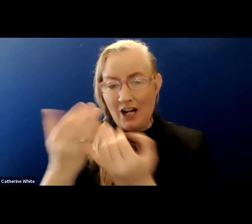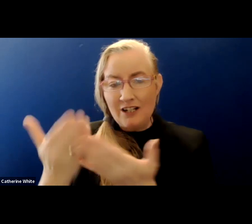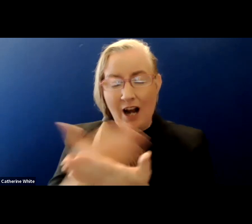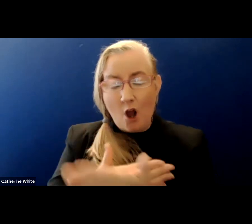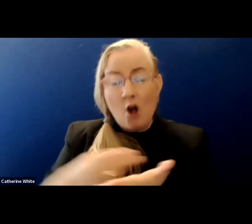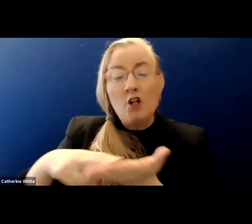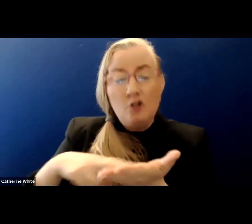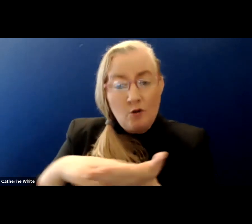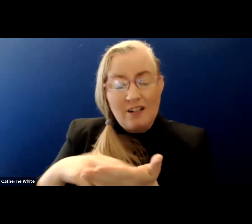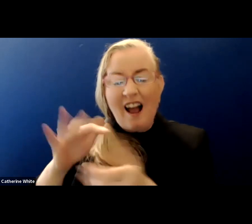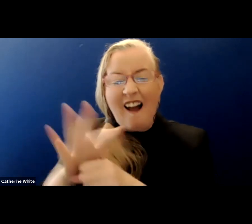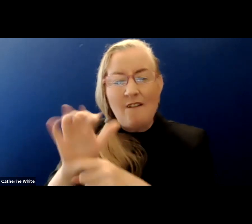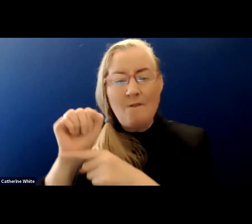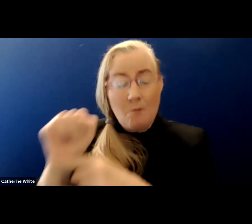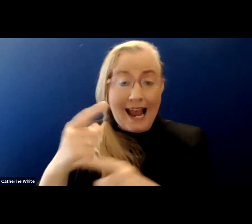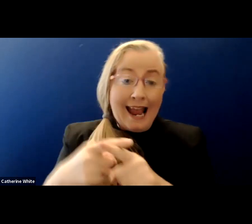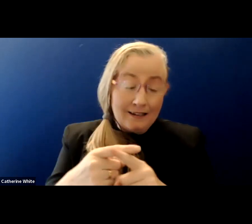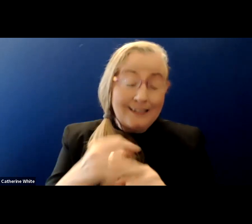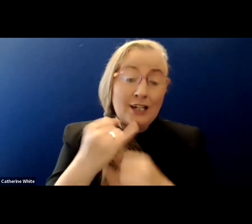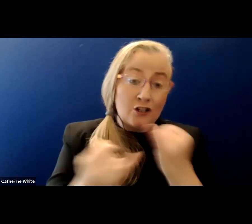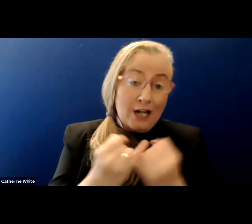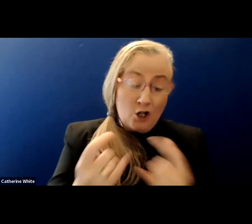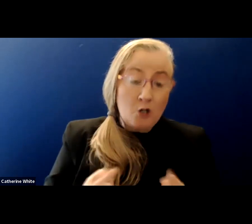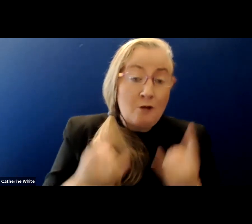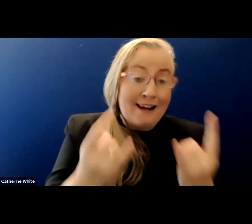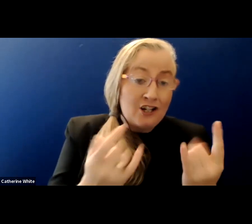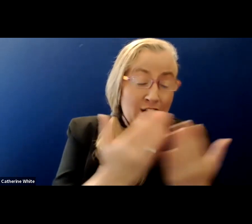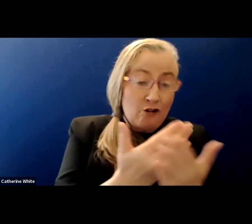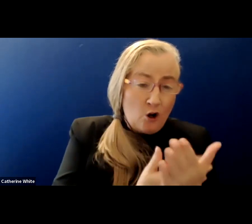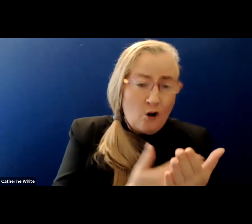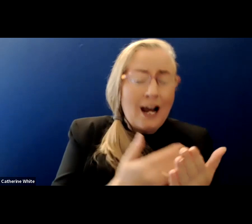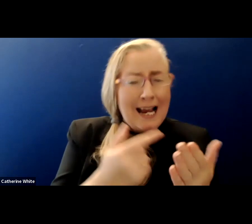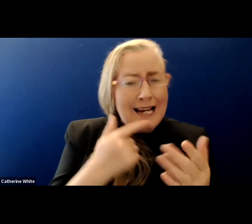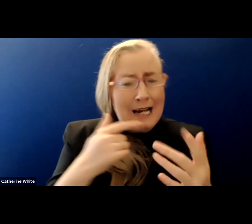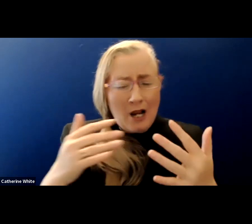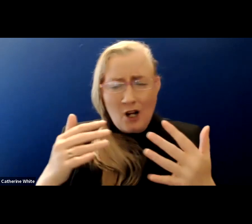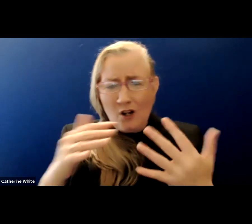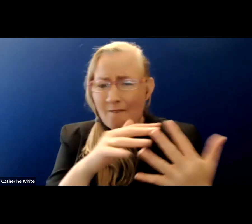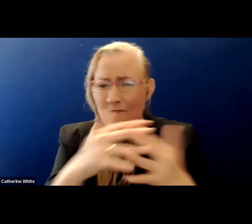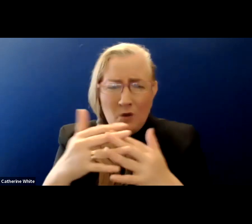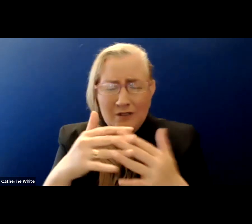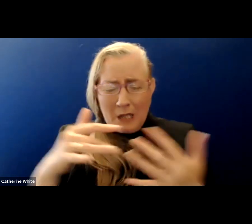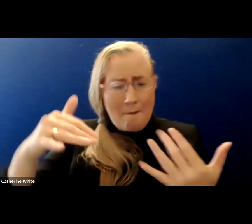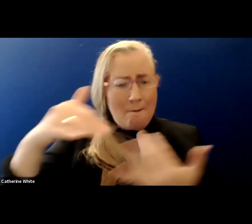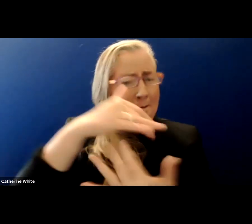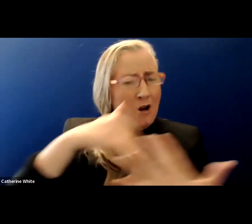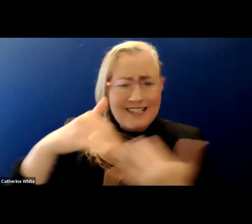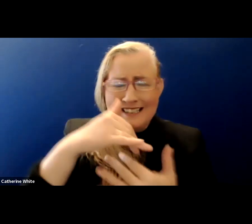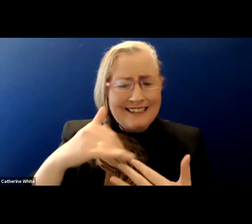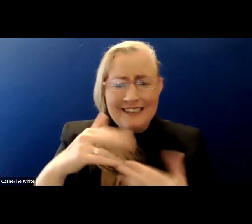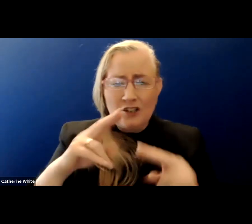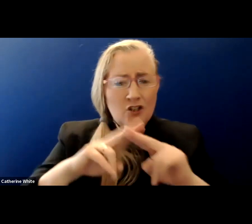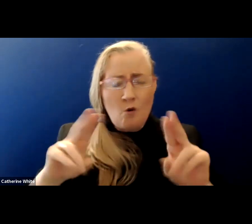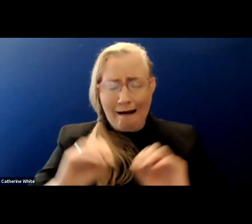force, and indeed international humanitarian law and related issues, so confused and muddled that it's difficult to discern a